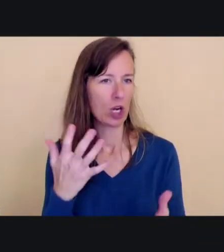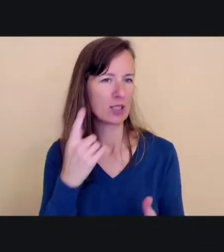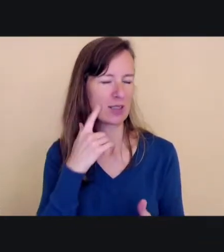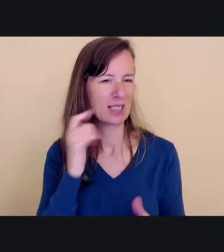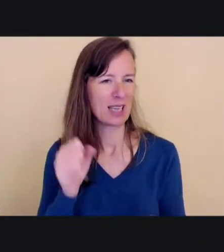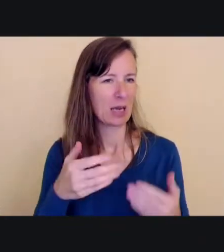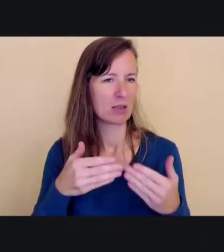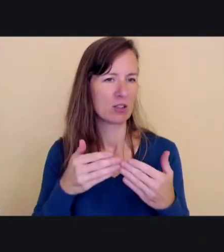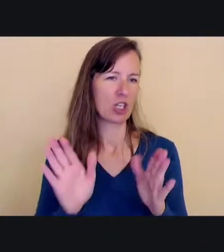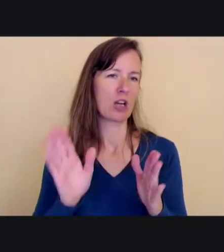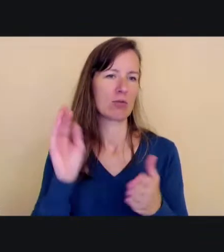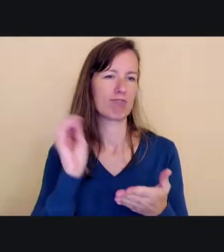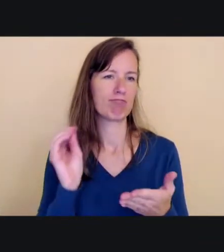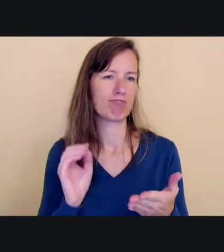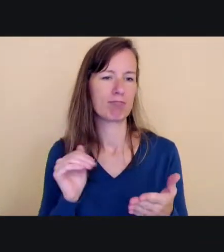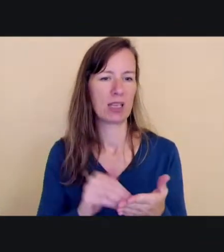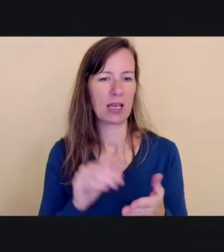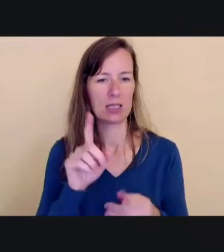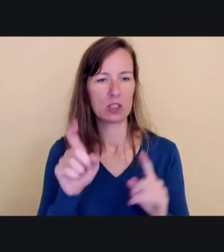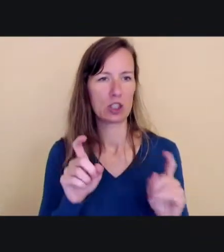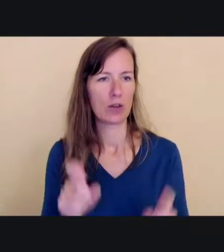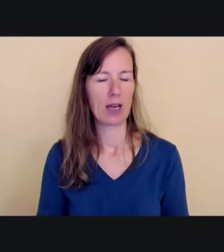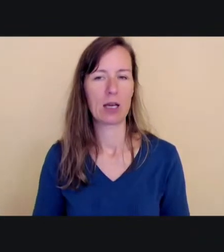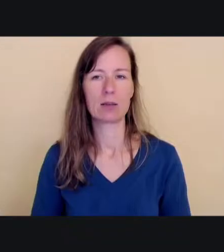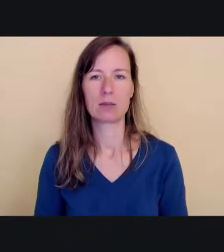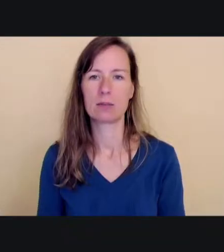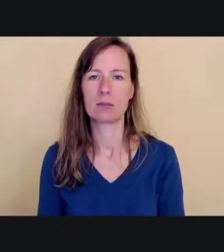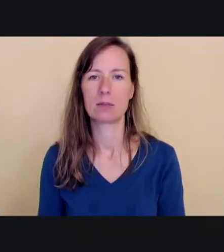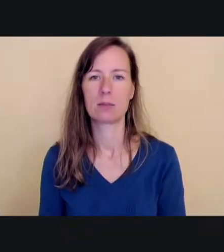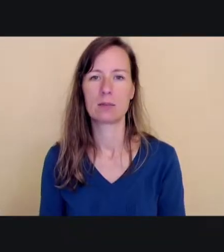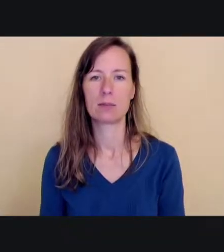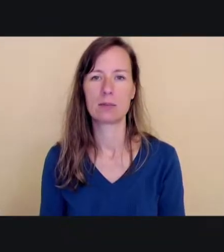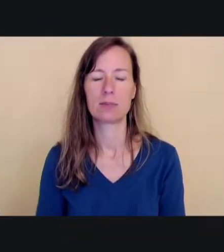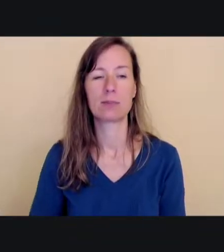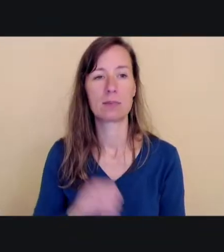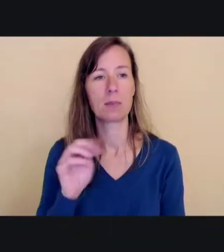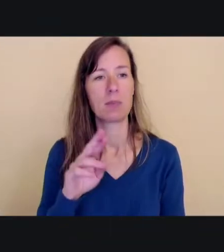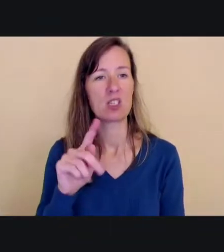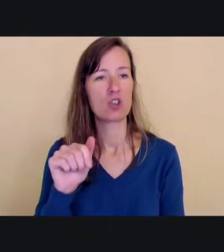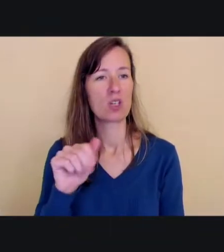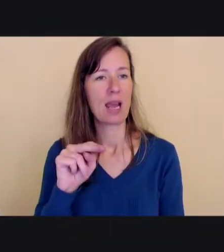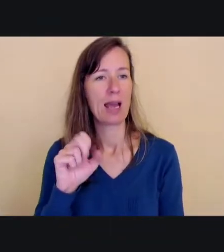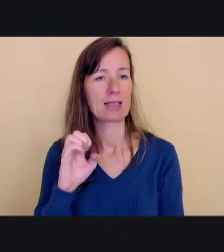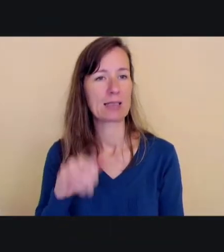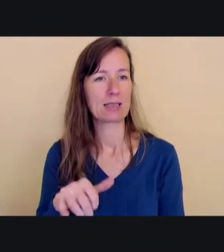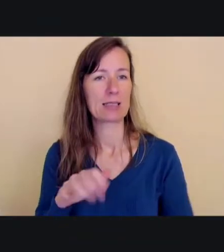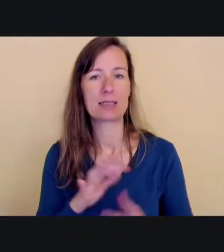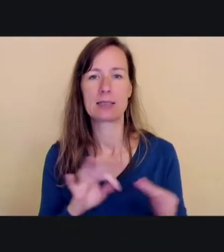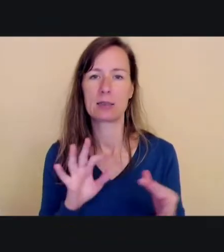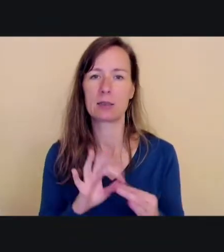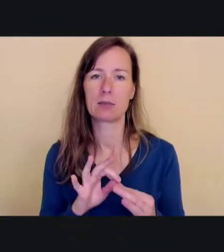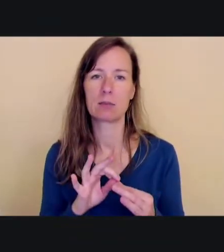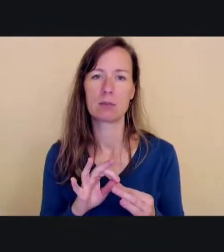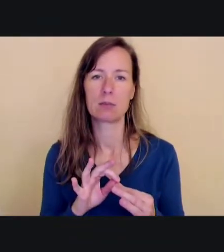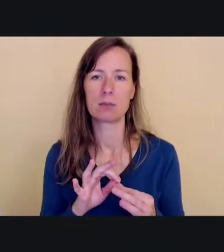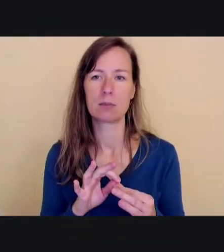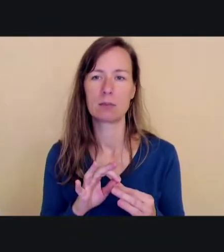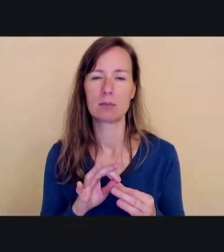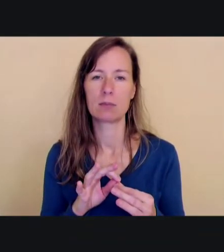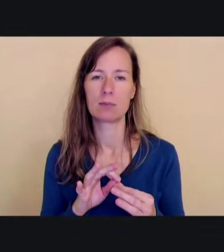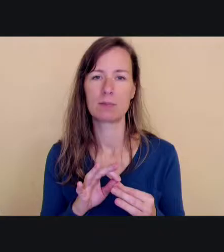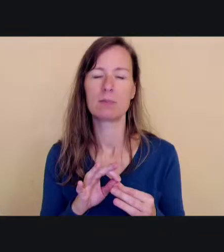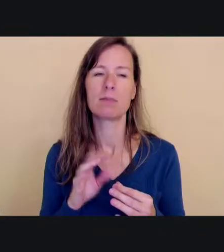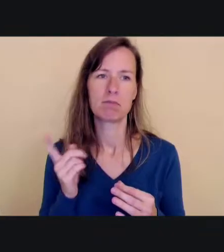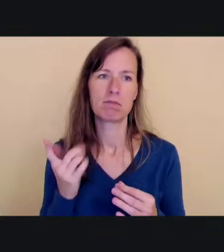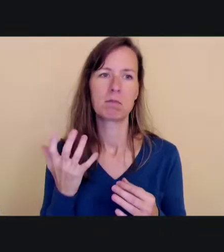Mr. Tanzi. Just to echo that point,